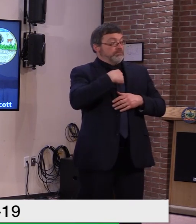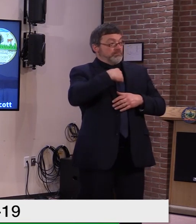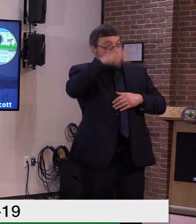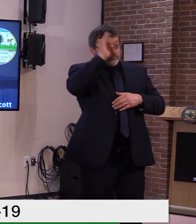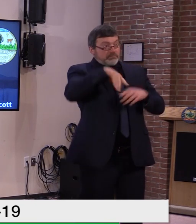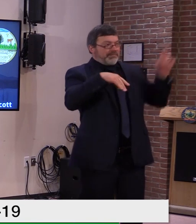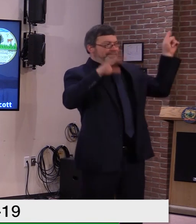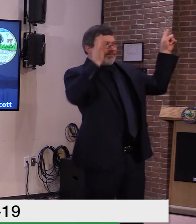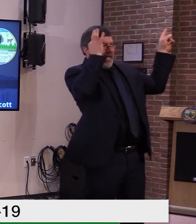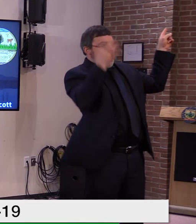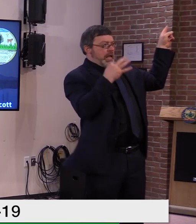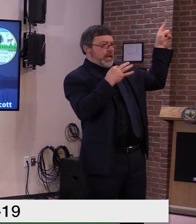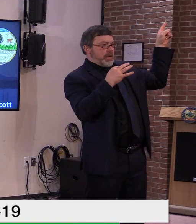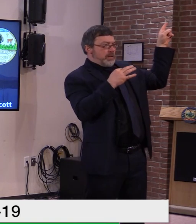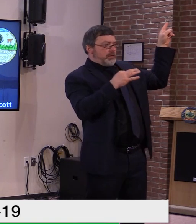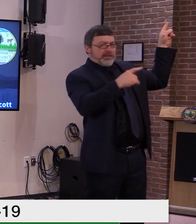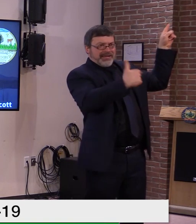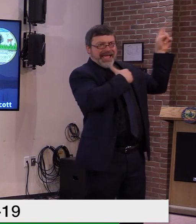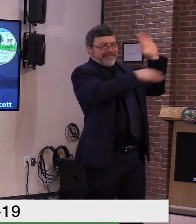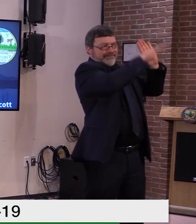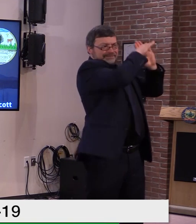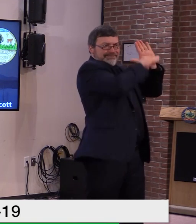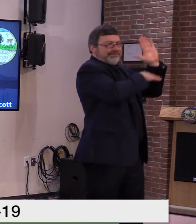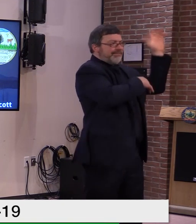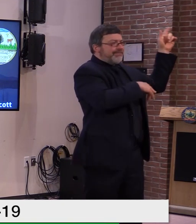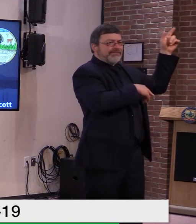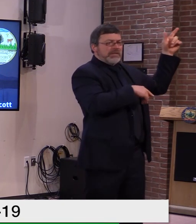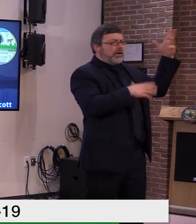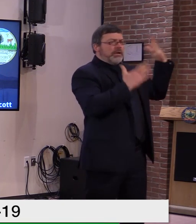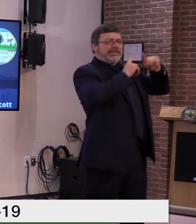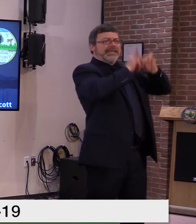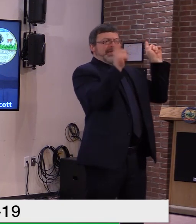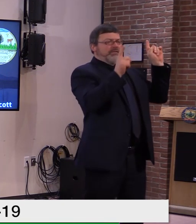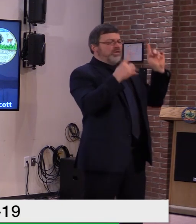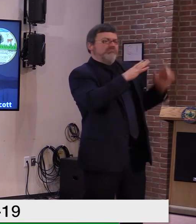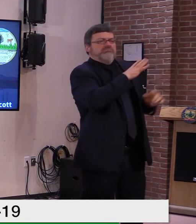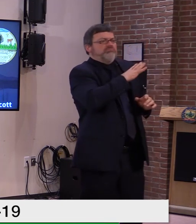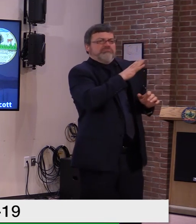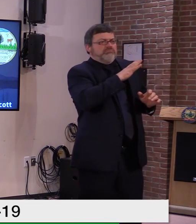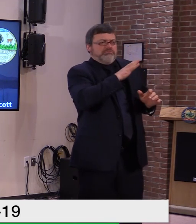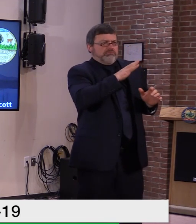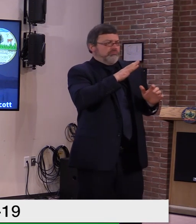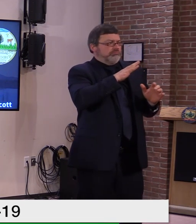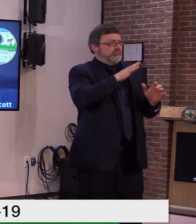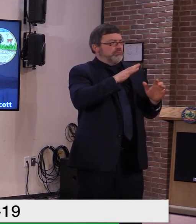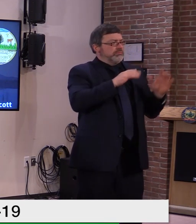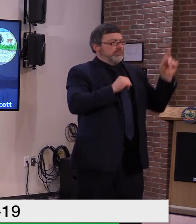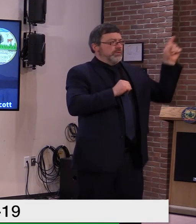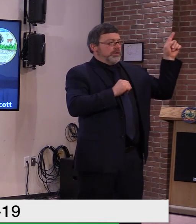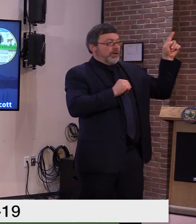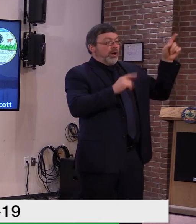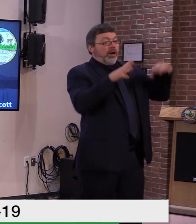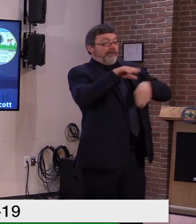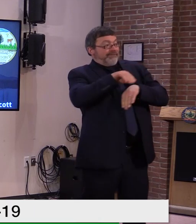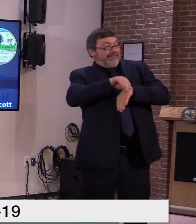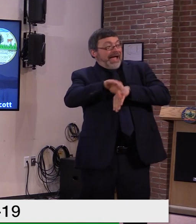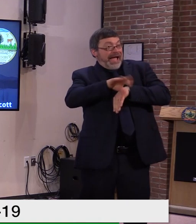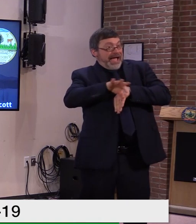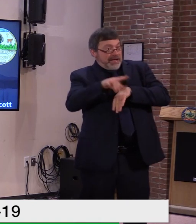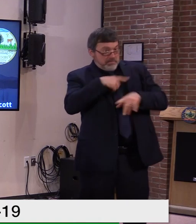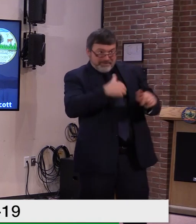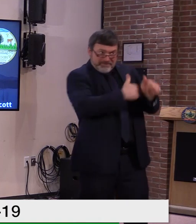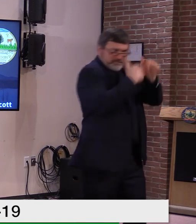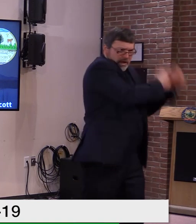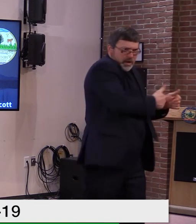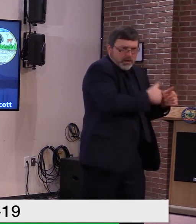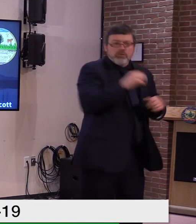what we're planning to do, but their recommendations are advisory, and of course, we will look